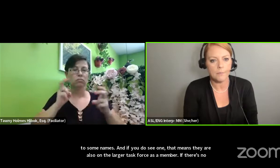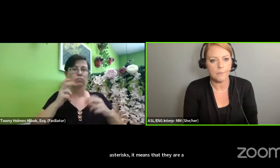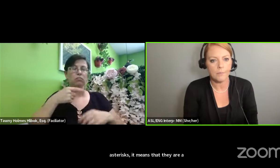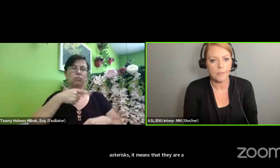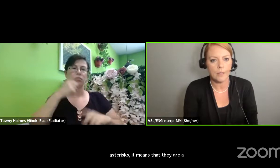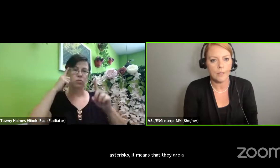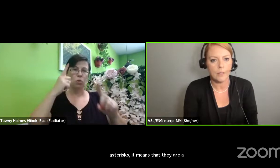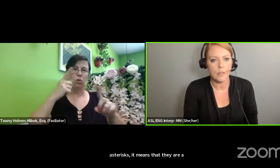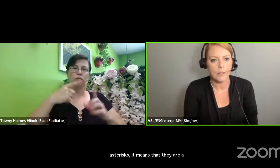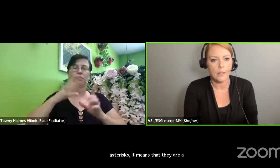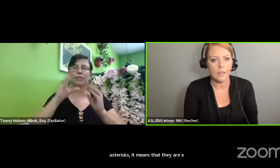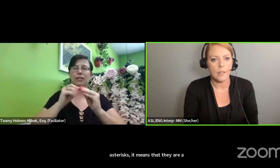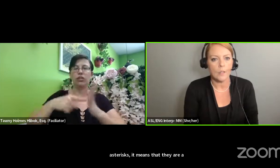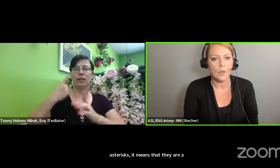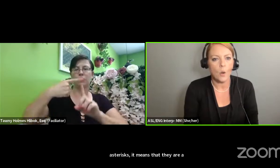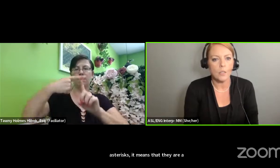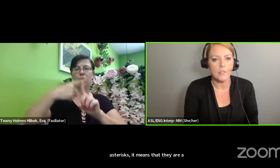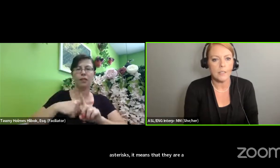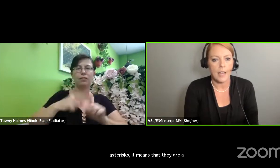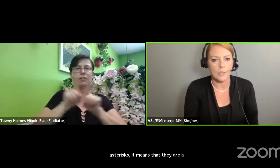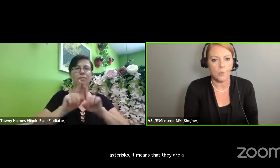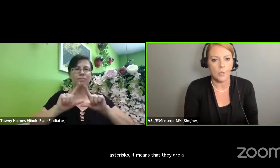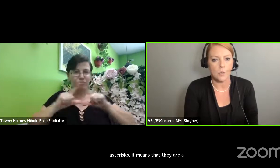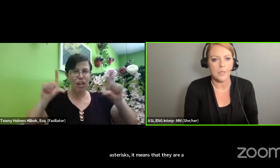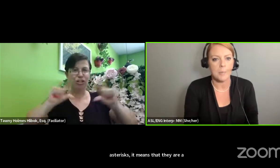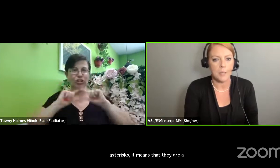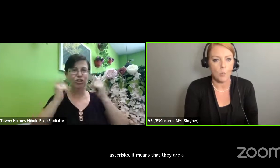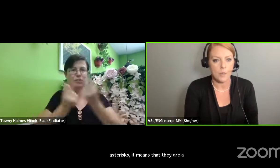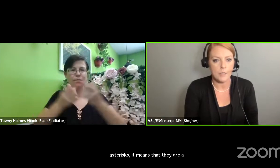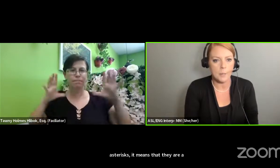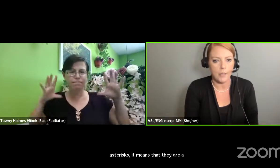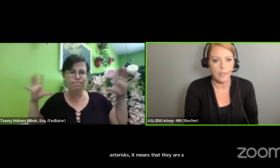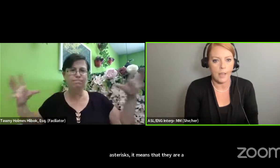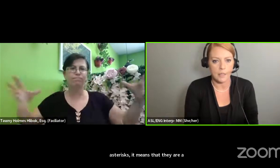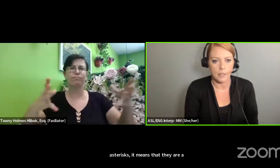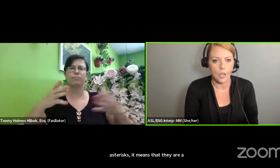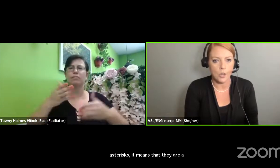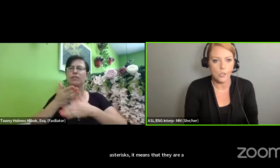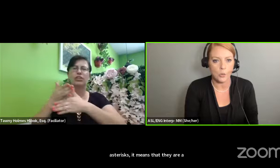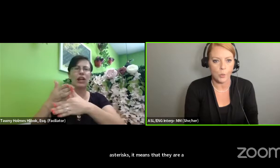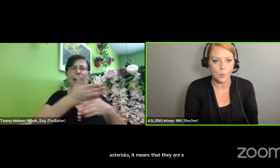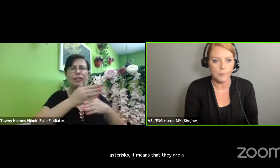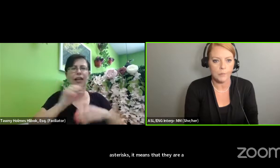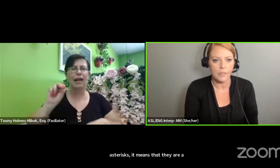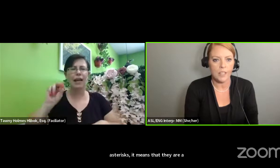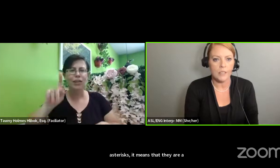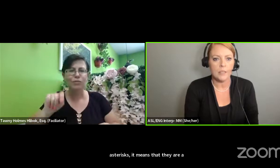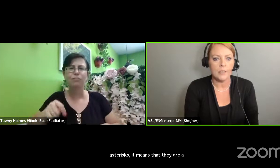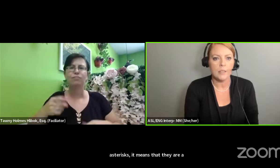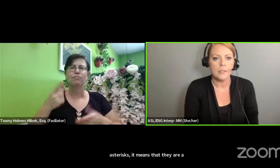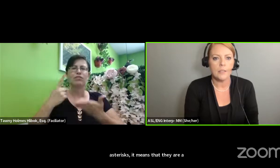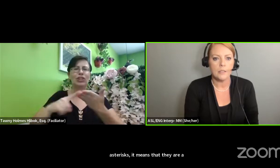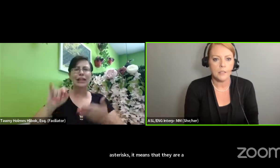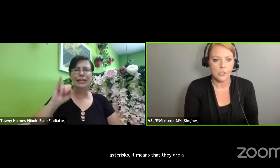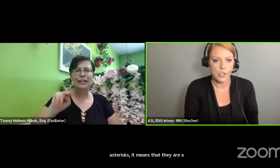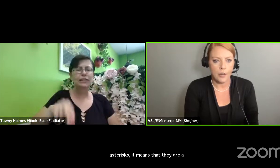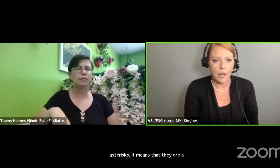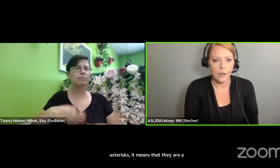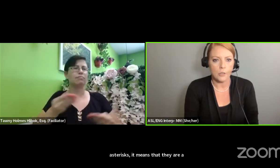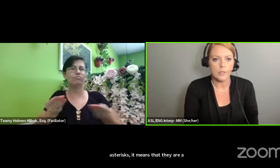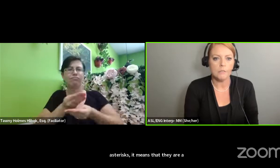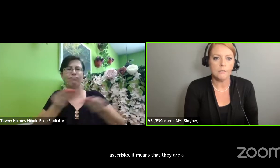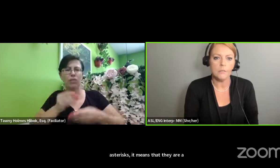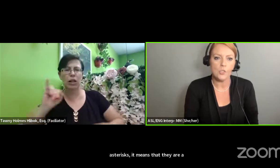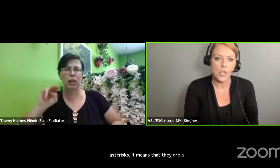force. The goal of the task force was to meet once a month as a large group to